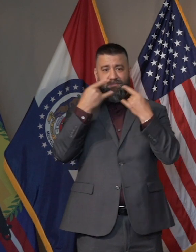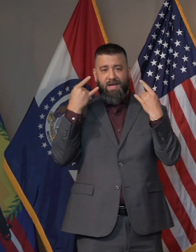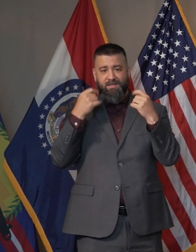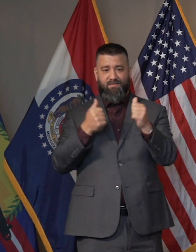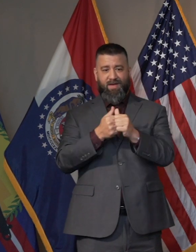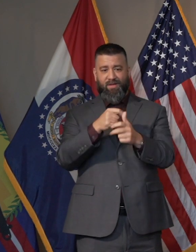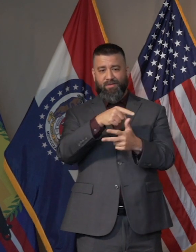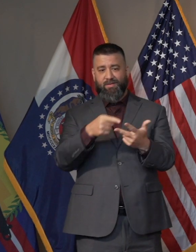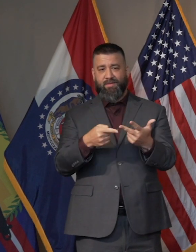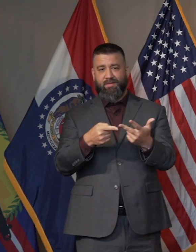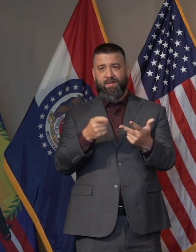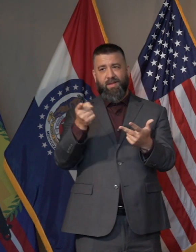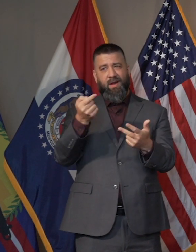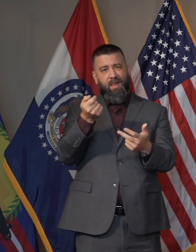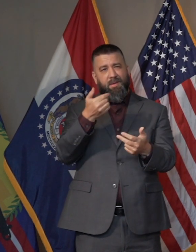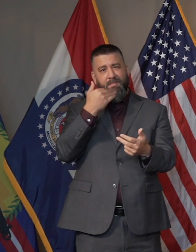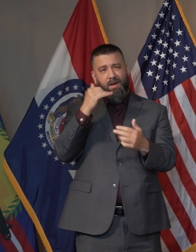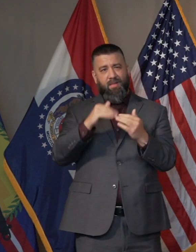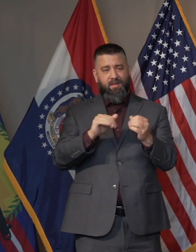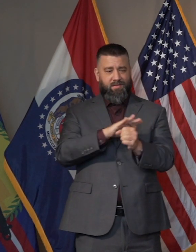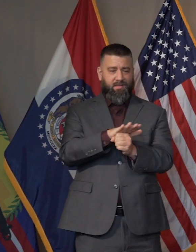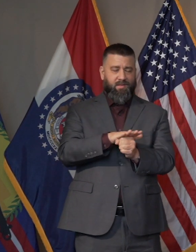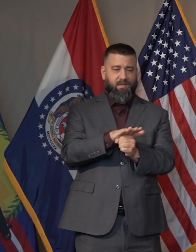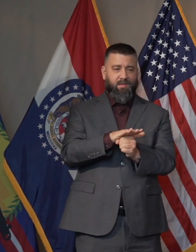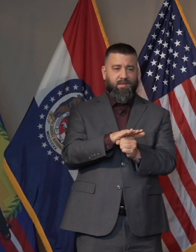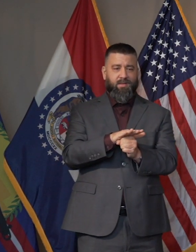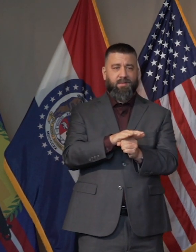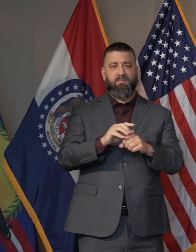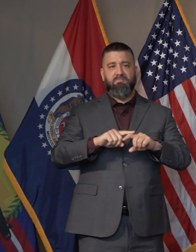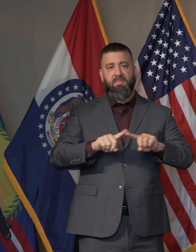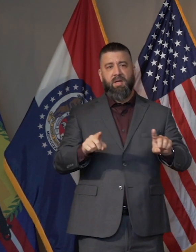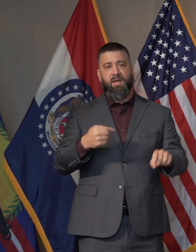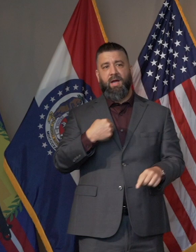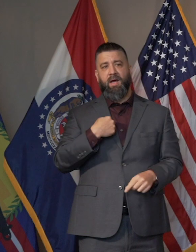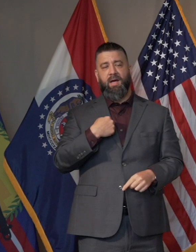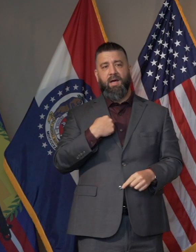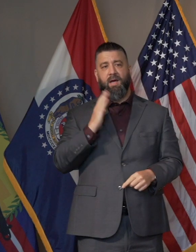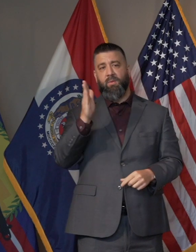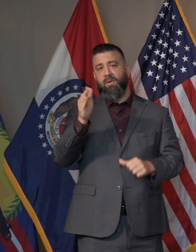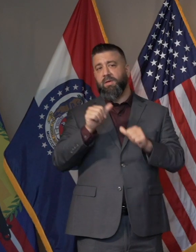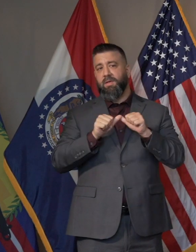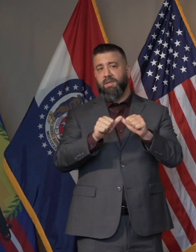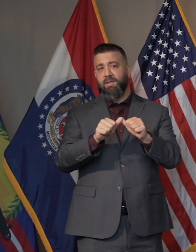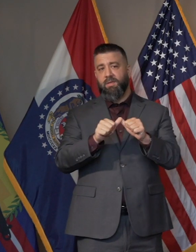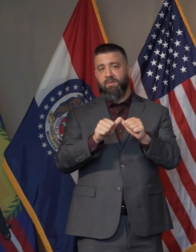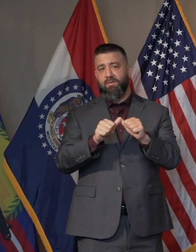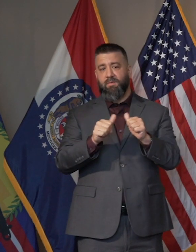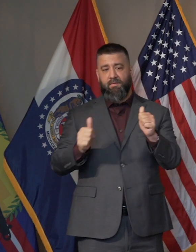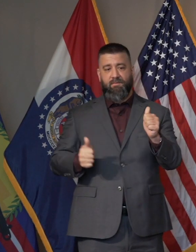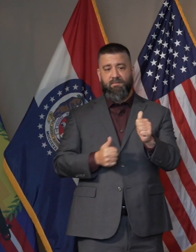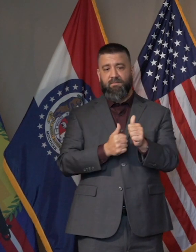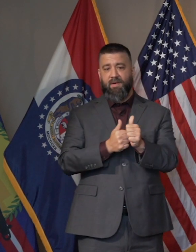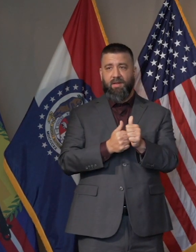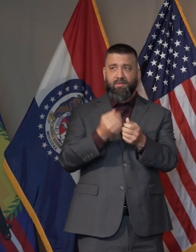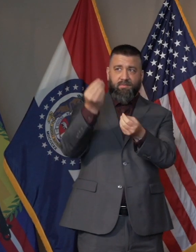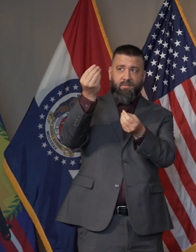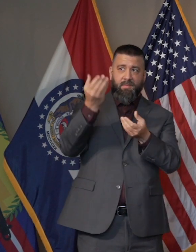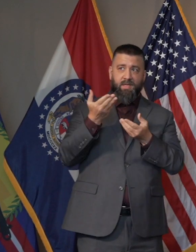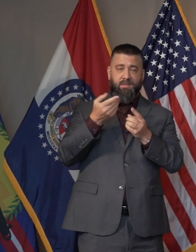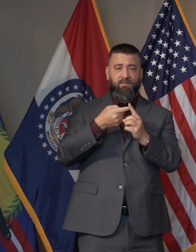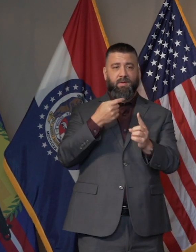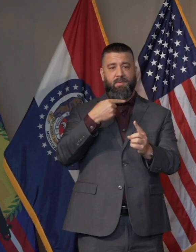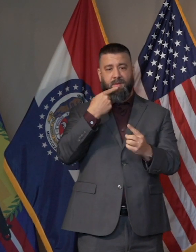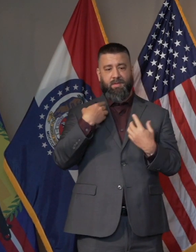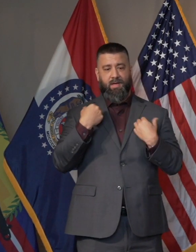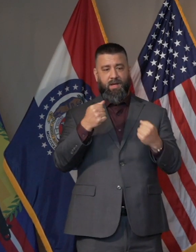right now. They're in a little better spot. But I will continue to follow the guidance of our public health officials here in St.